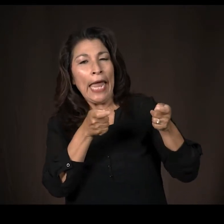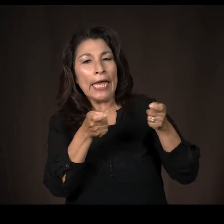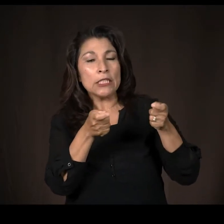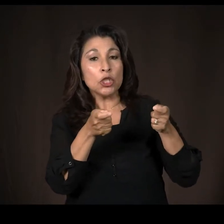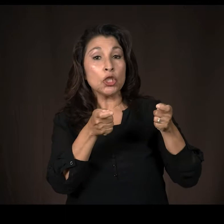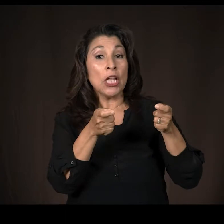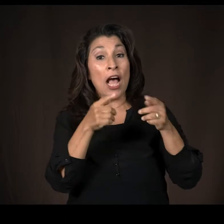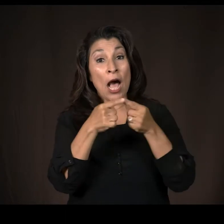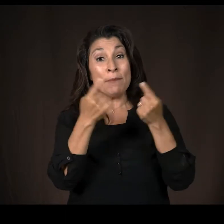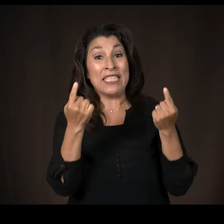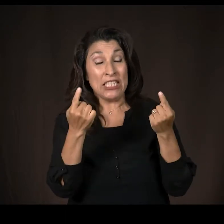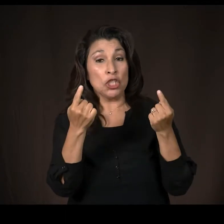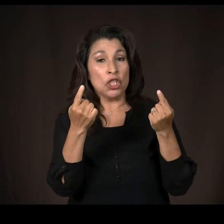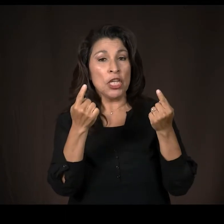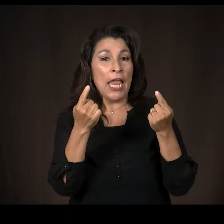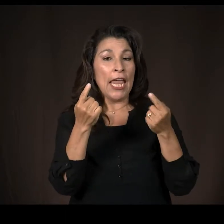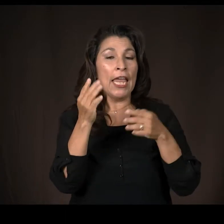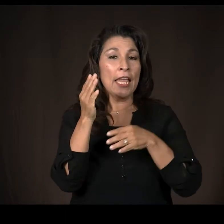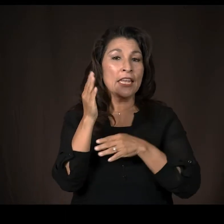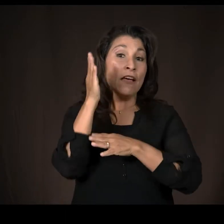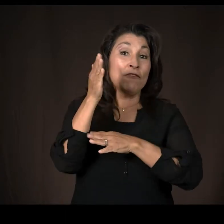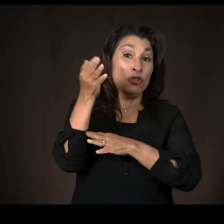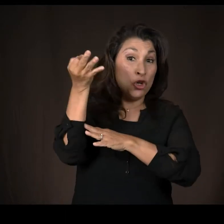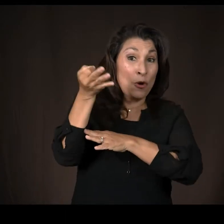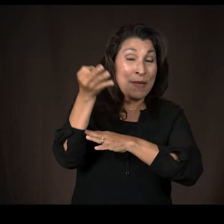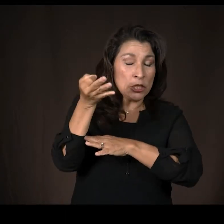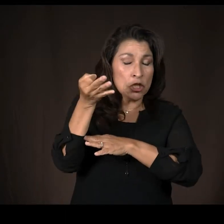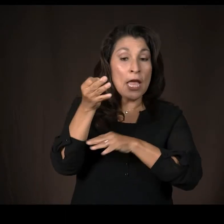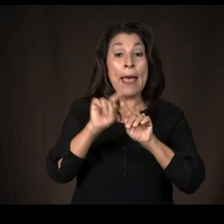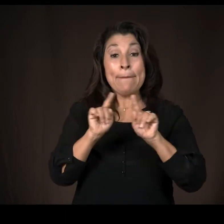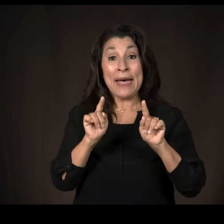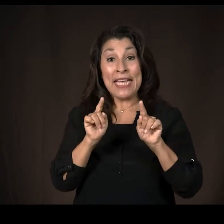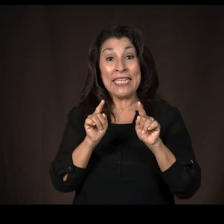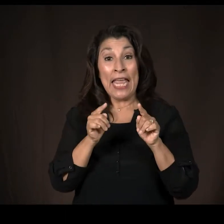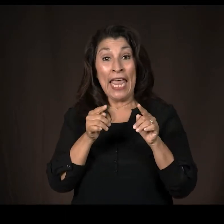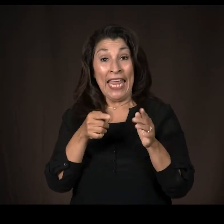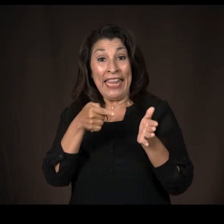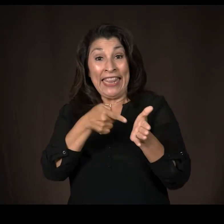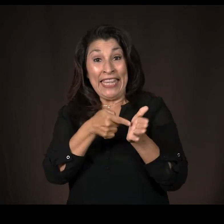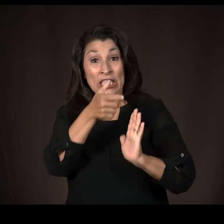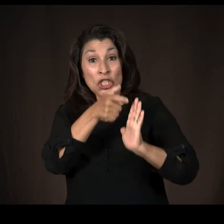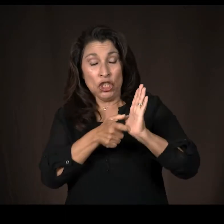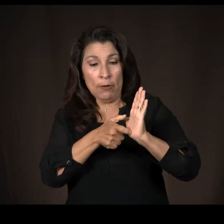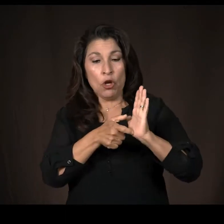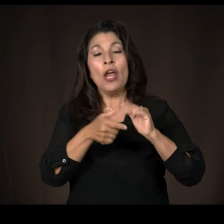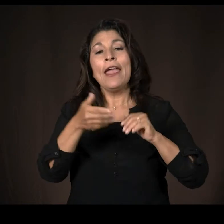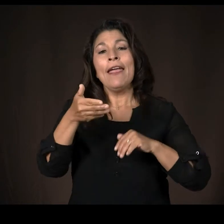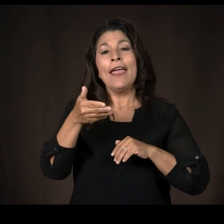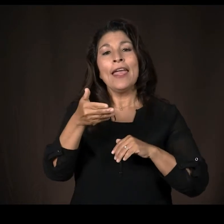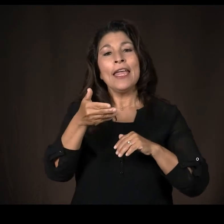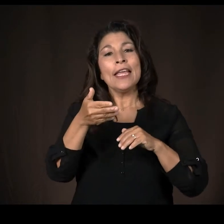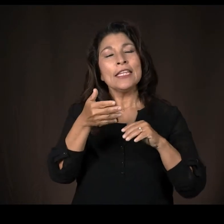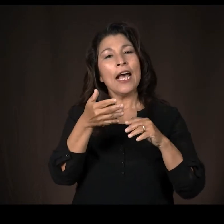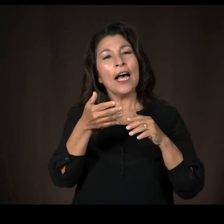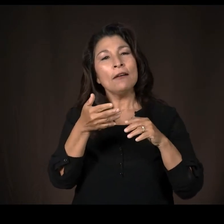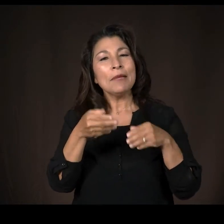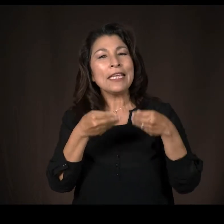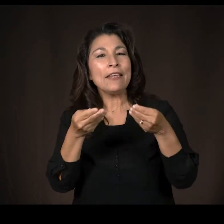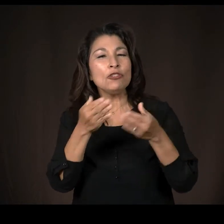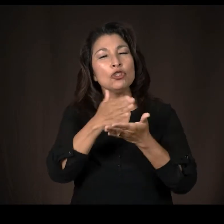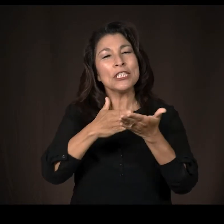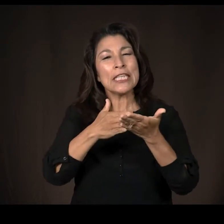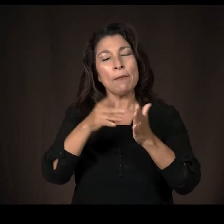in detail in a future message of this series. But in this chapter, it introduces us to a couple of the vocal